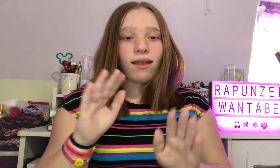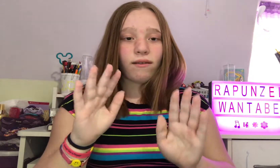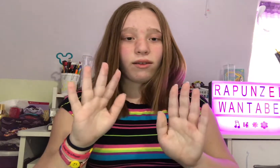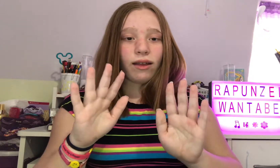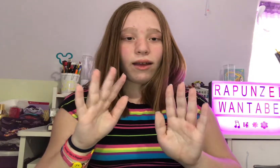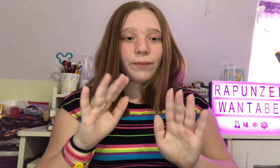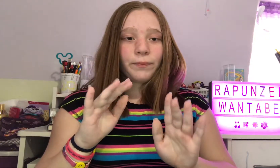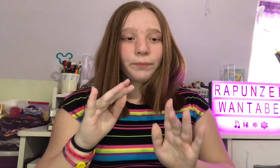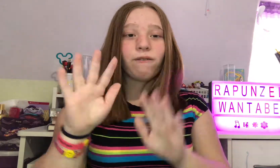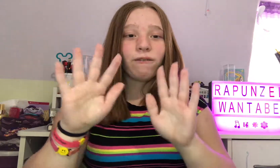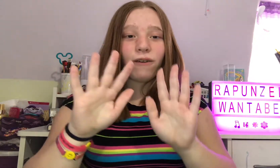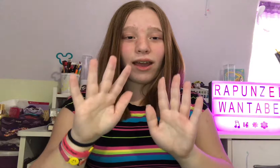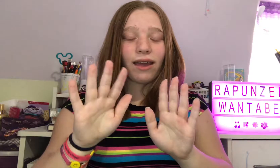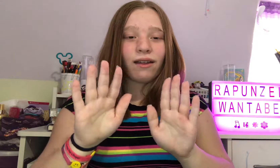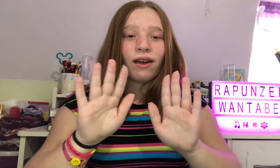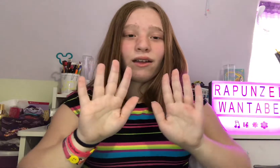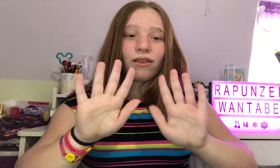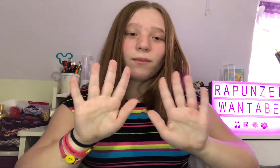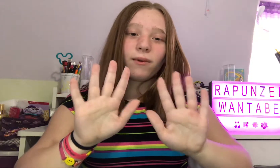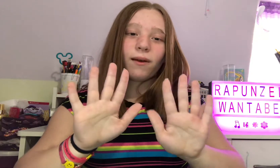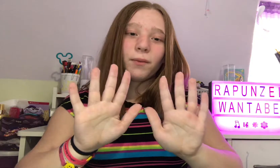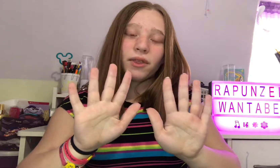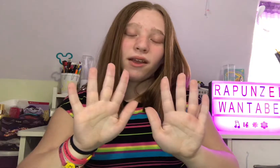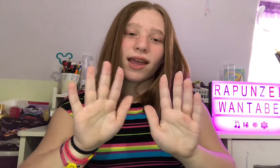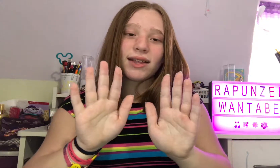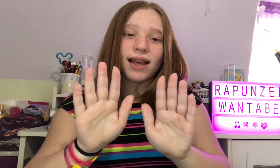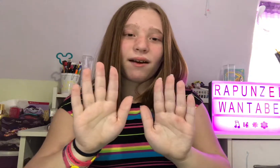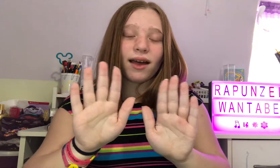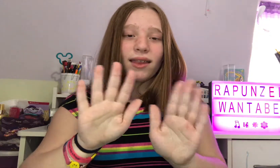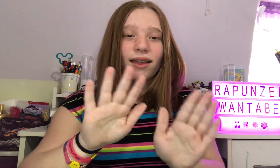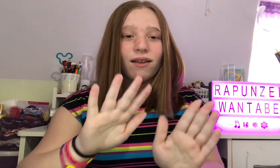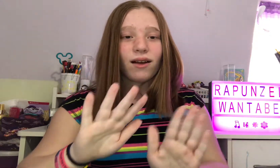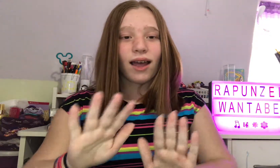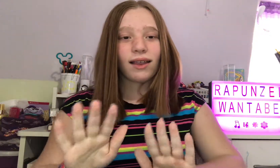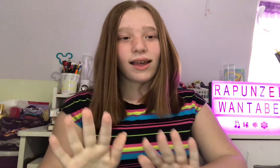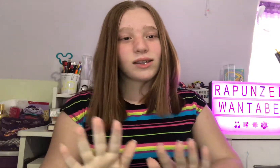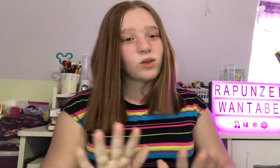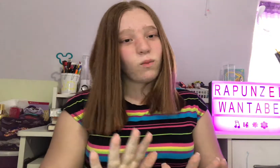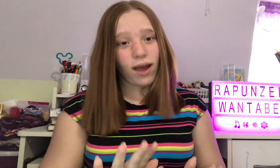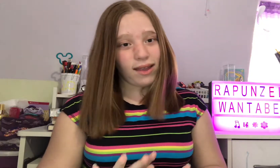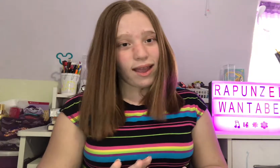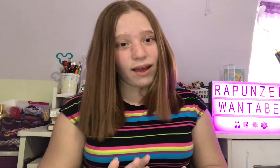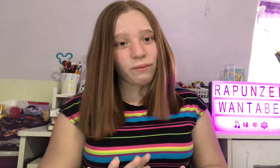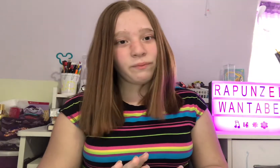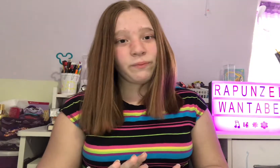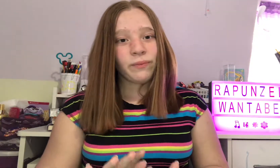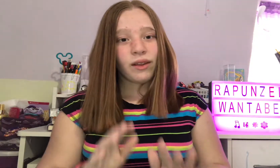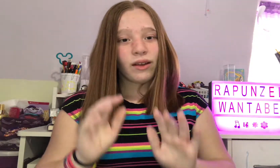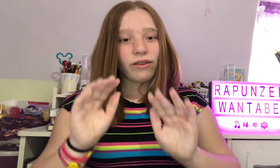after that, afraid. So you'll put both of your hands out and then you'll kind of like sway down. So